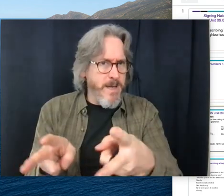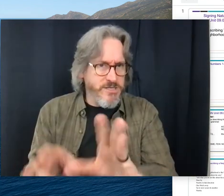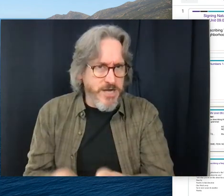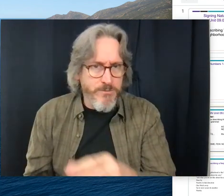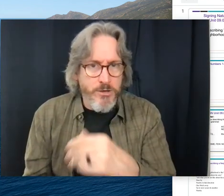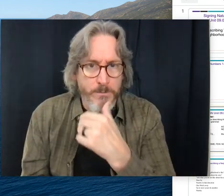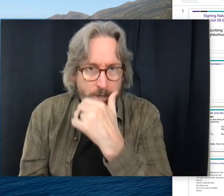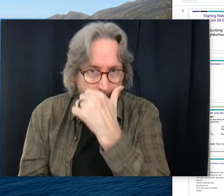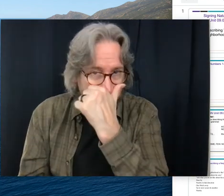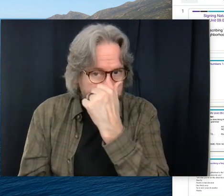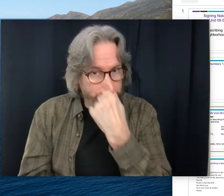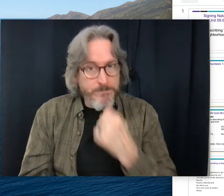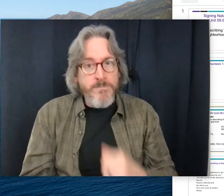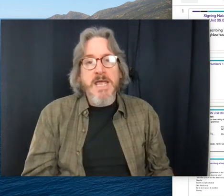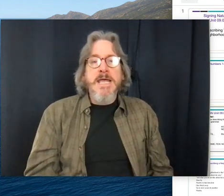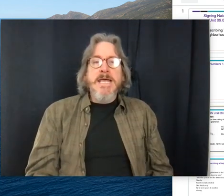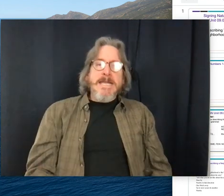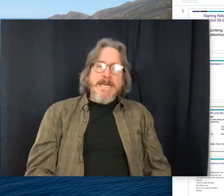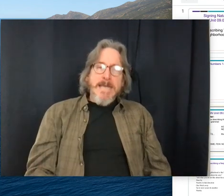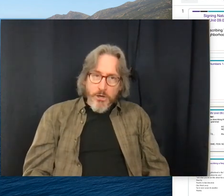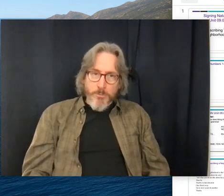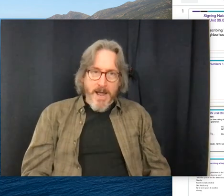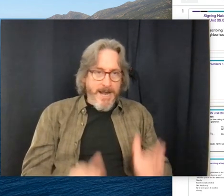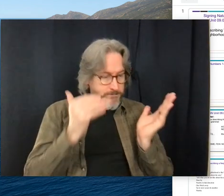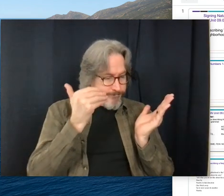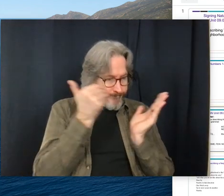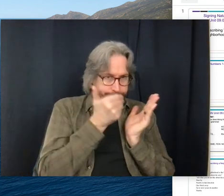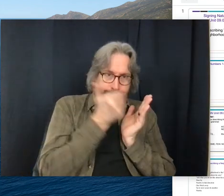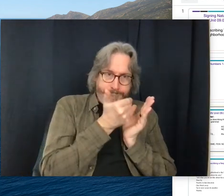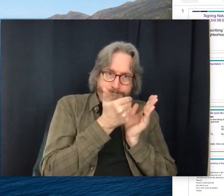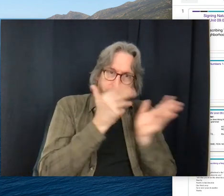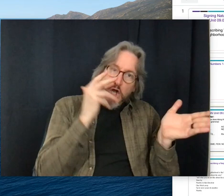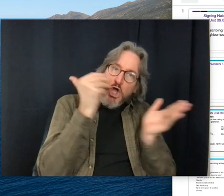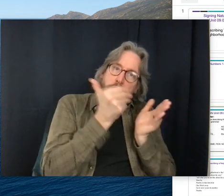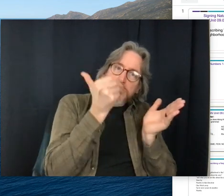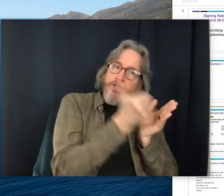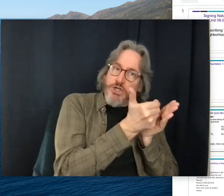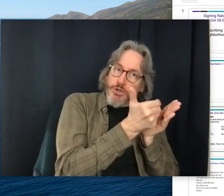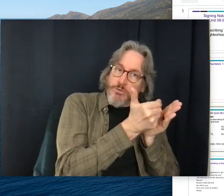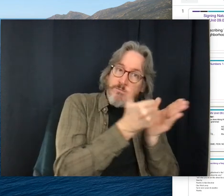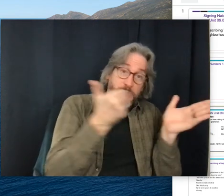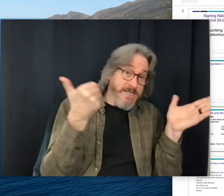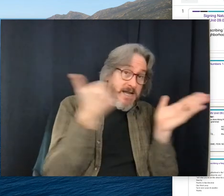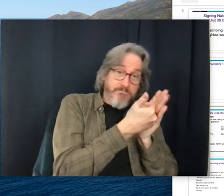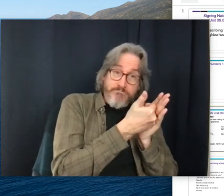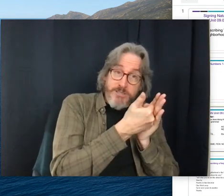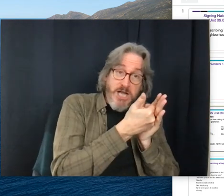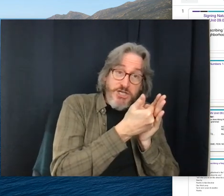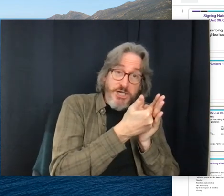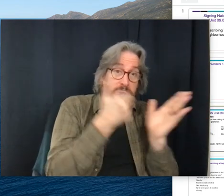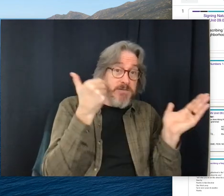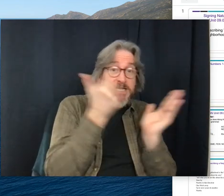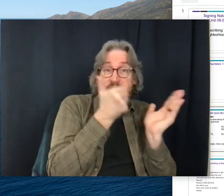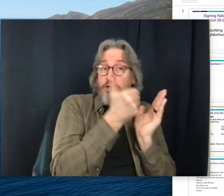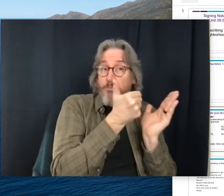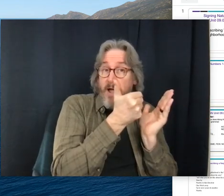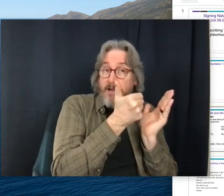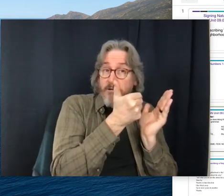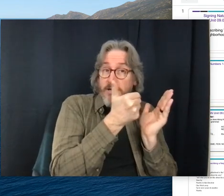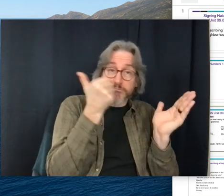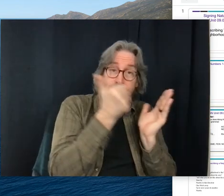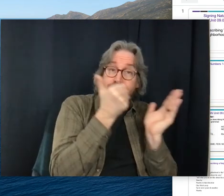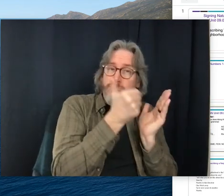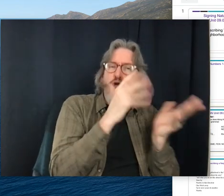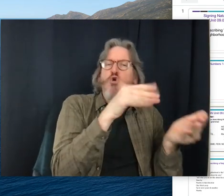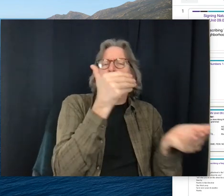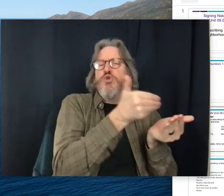something from a past chapter and putting it in. Now, nearby, close to. So it's not touching, it's nearby,